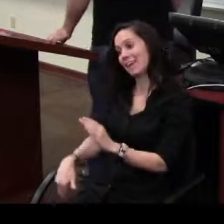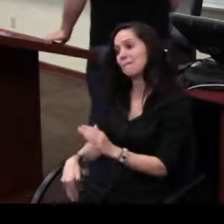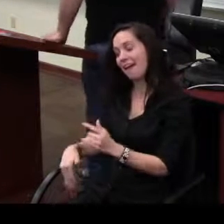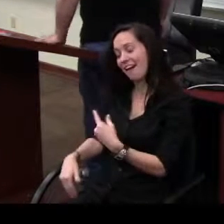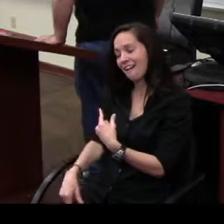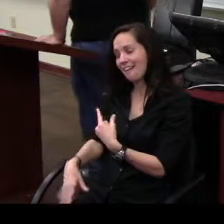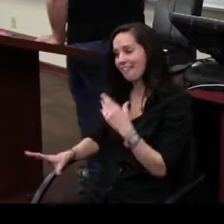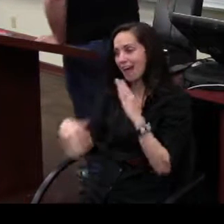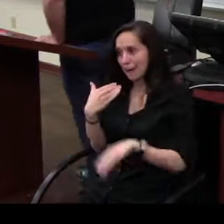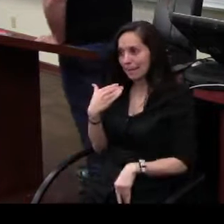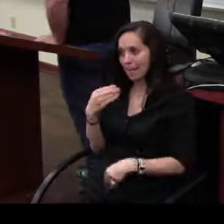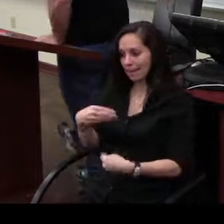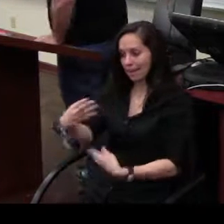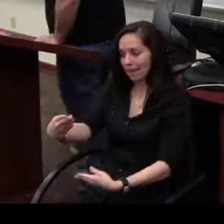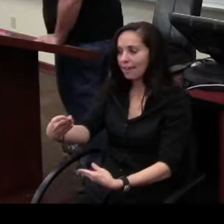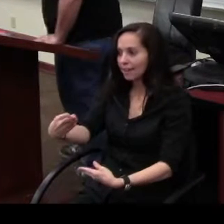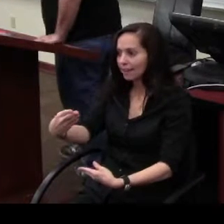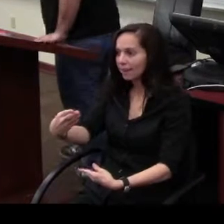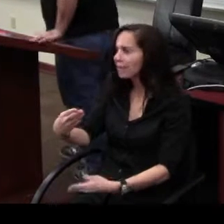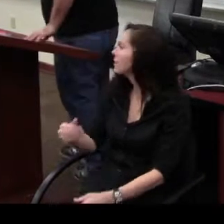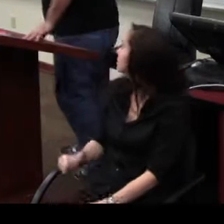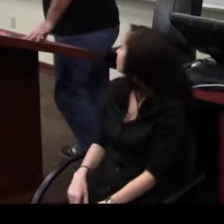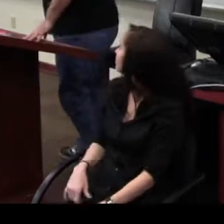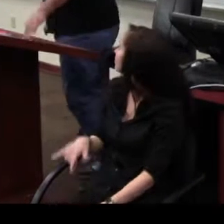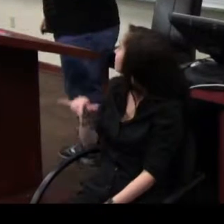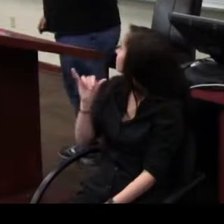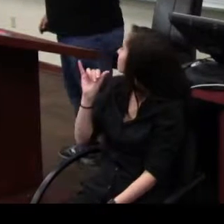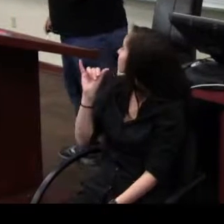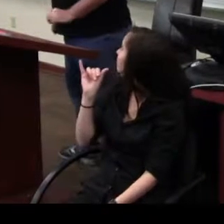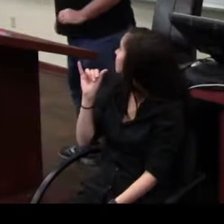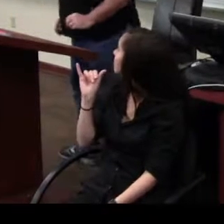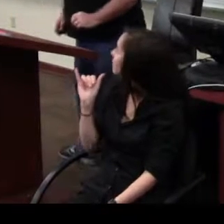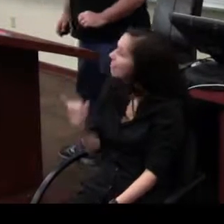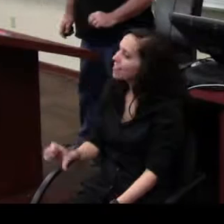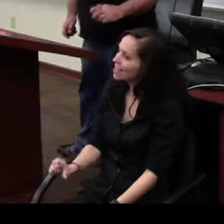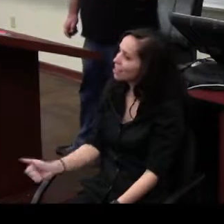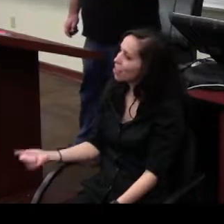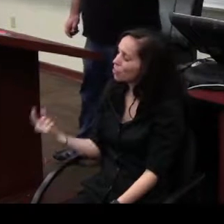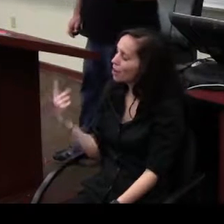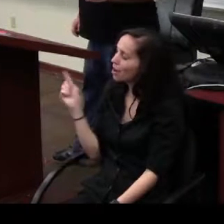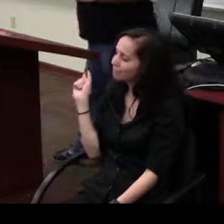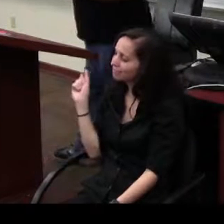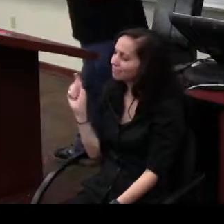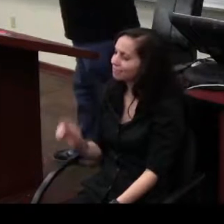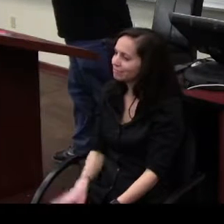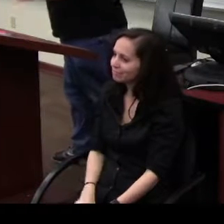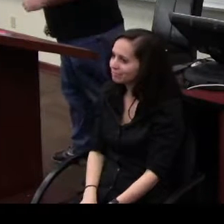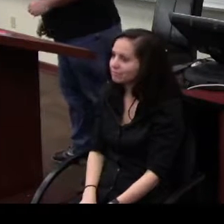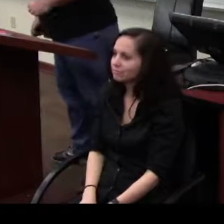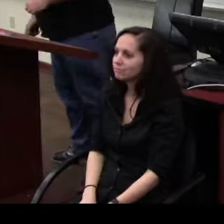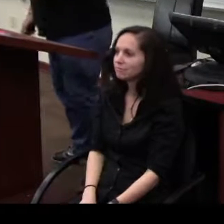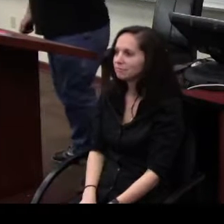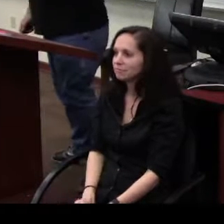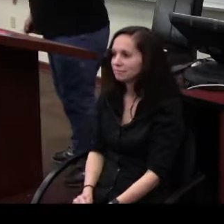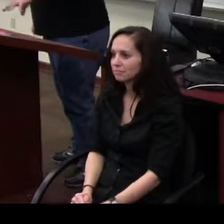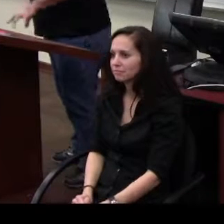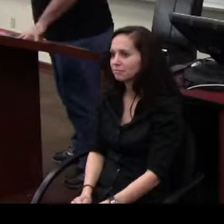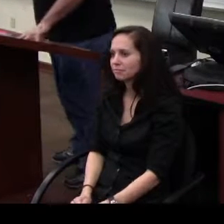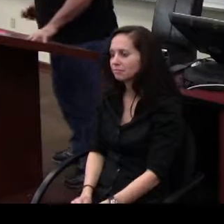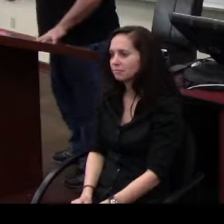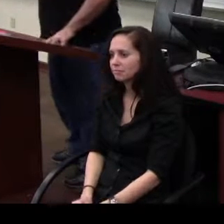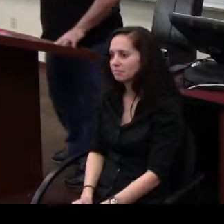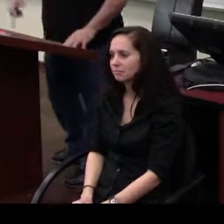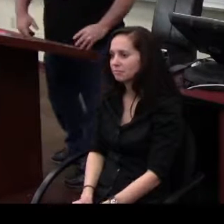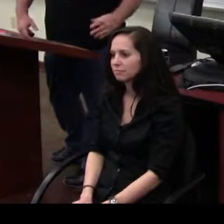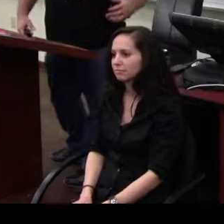that's kind of showing you what that looks like. And this is another one that gets a lot of people. This was going around Christmas time.